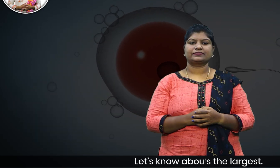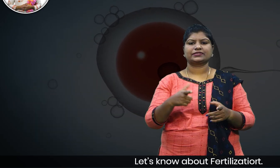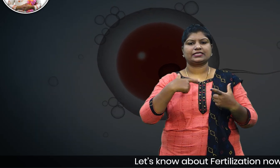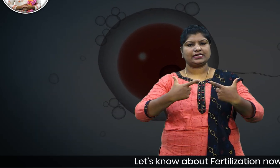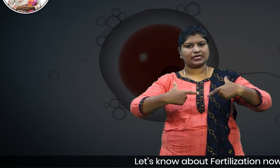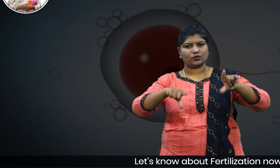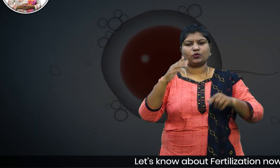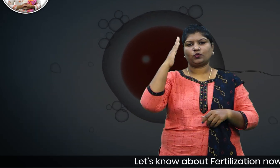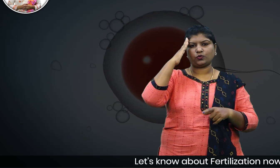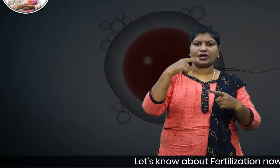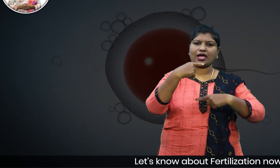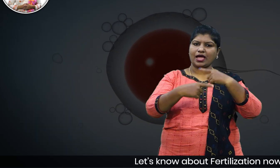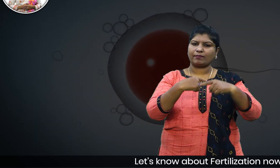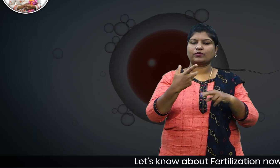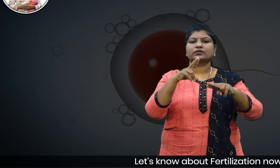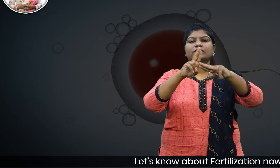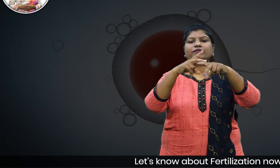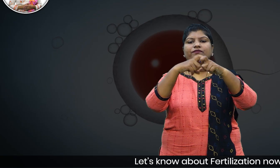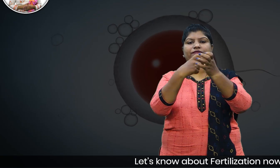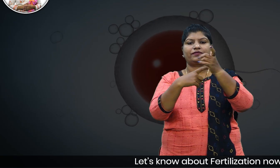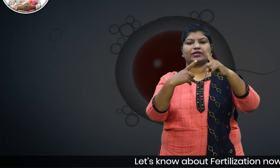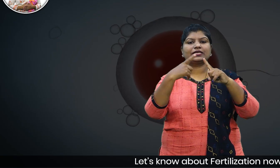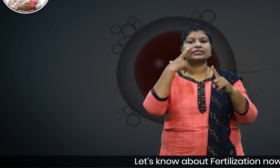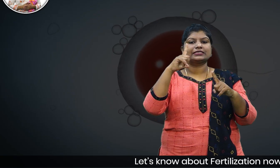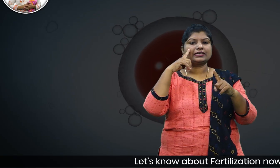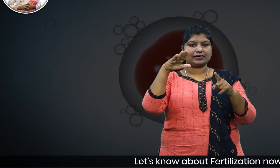Let's know about fertilization now.